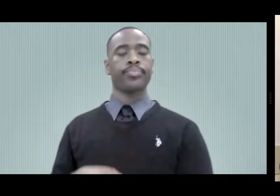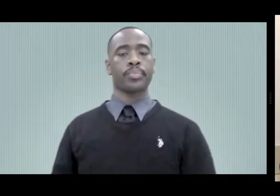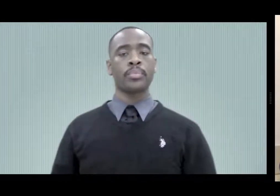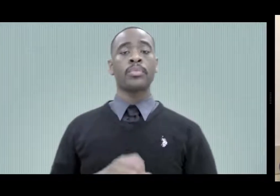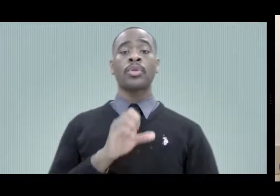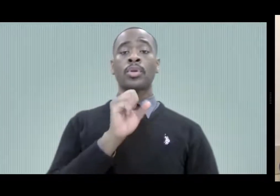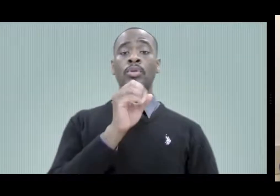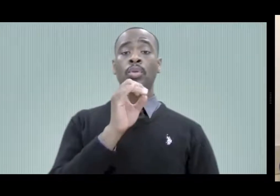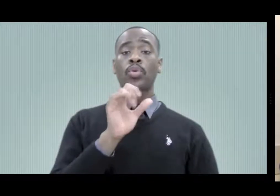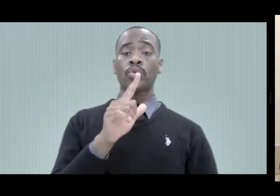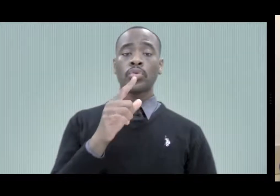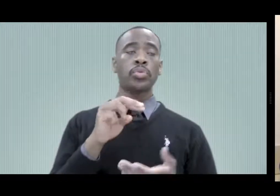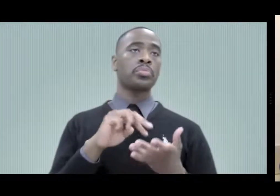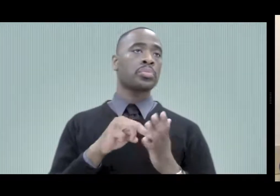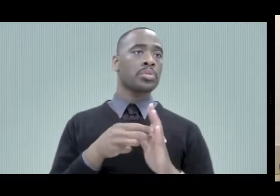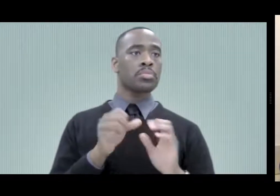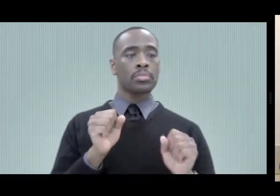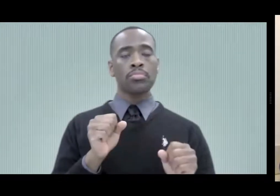factors.